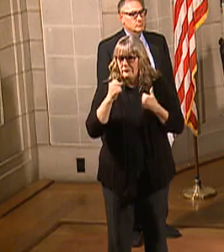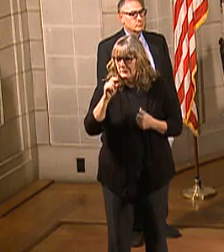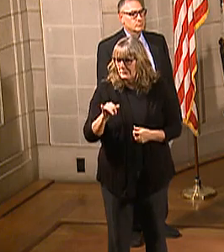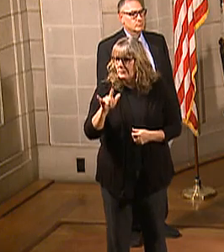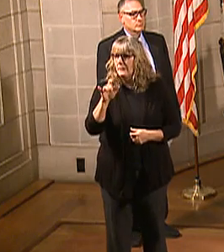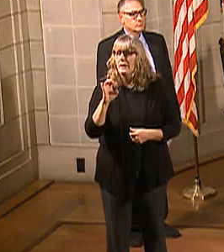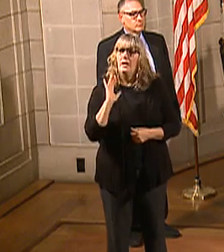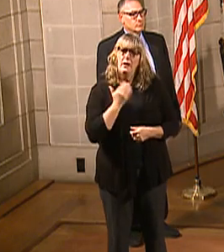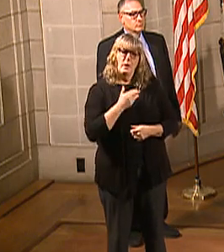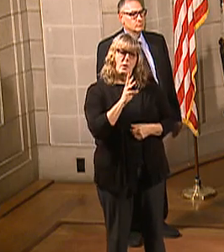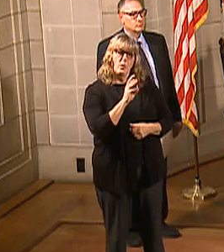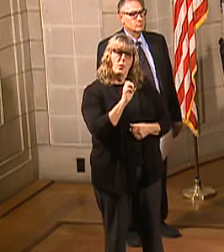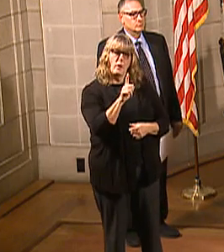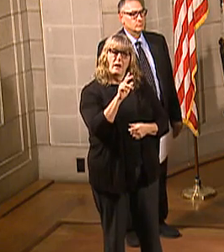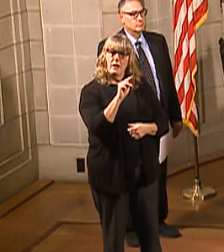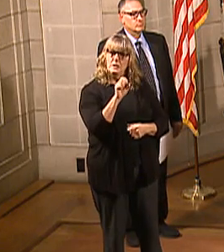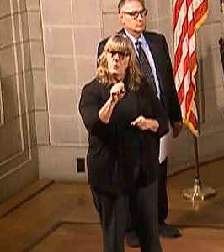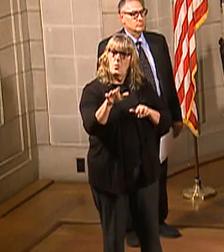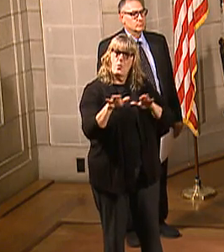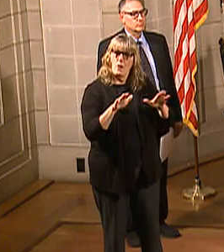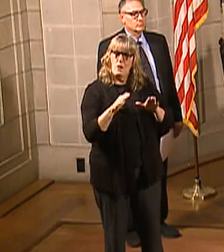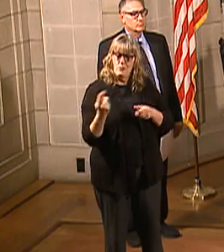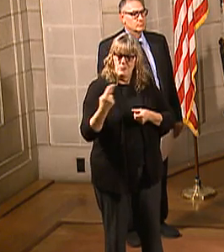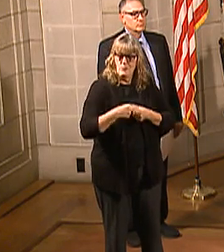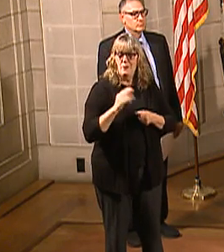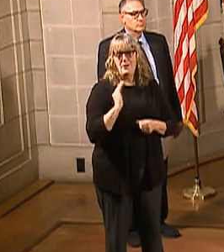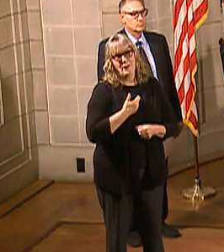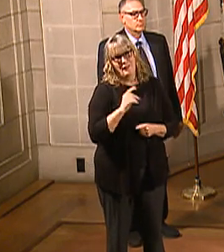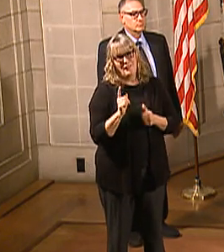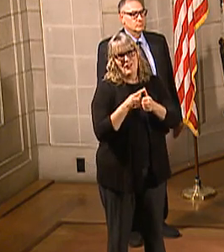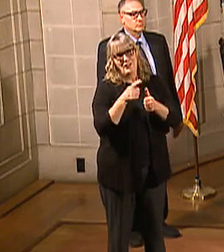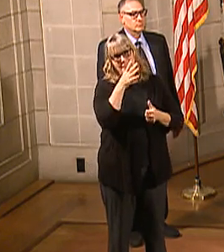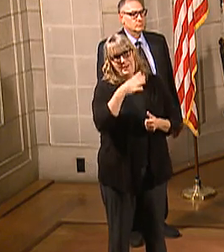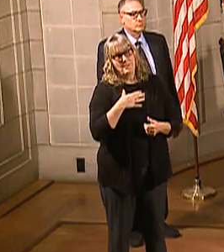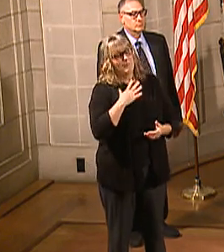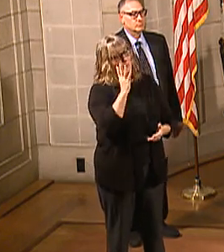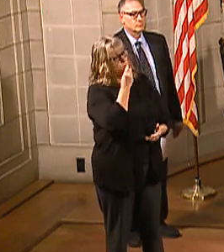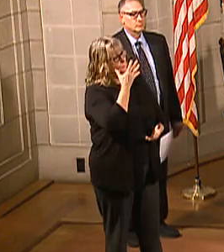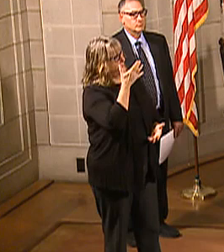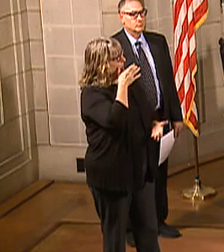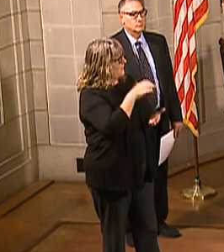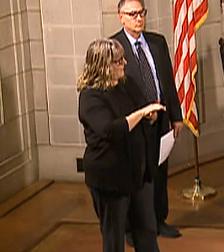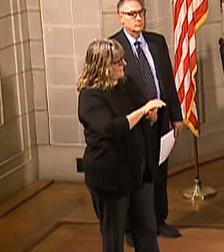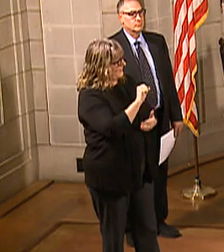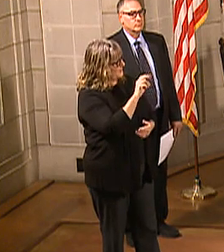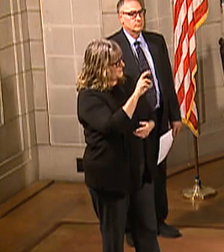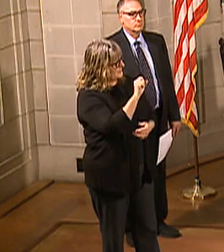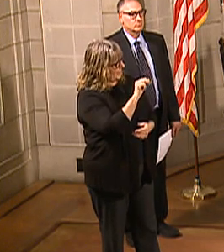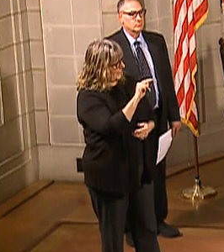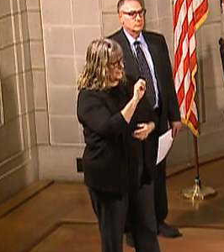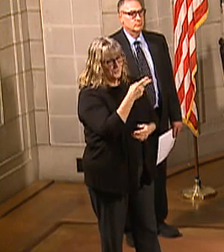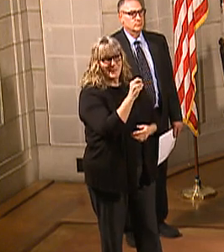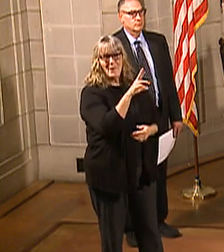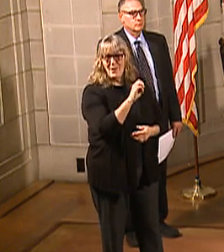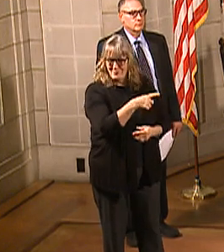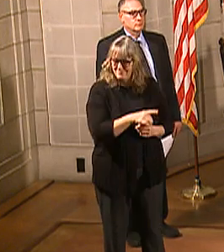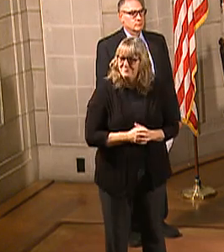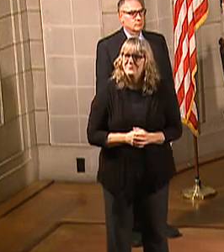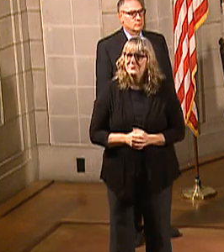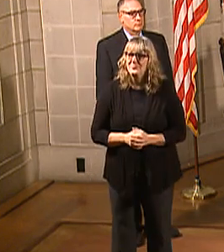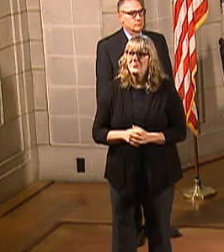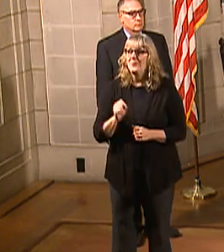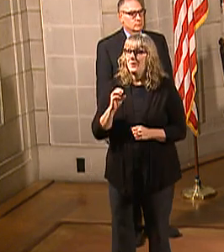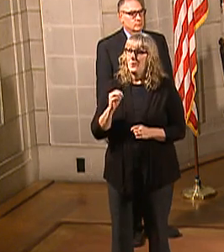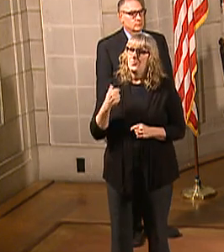our wellness walk today, we're also being joined by our First Lady, my lovely wife, Suzanne Shore. So we're excited to have that here as well.